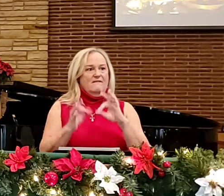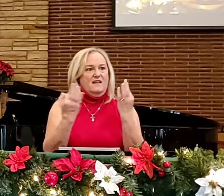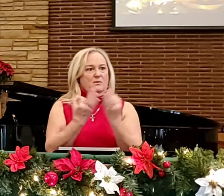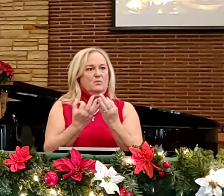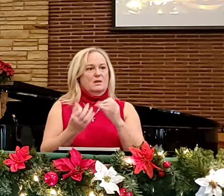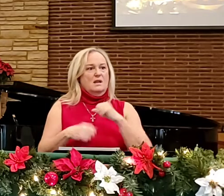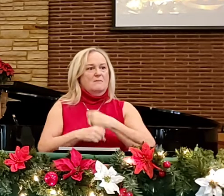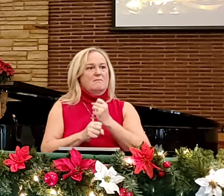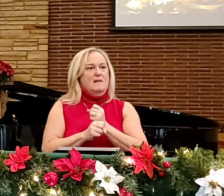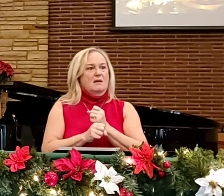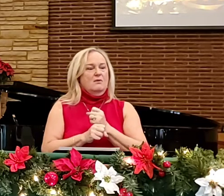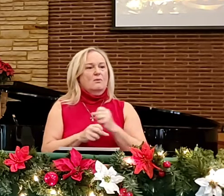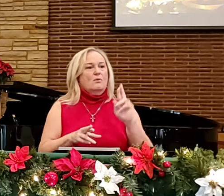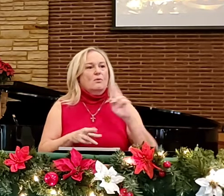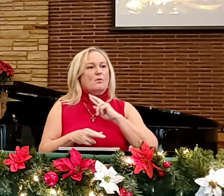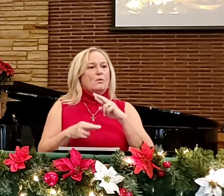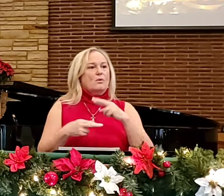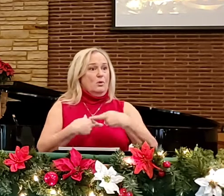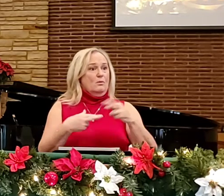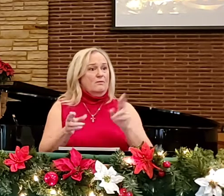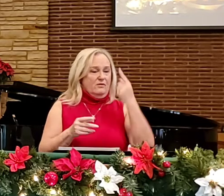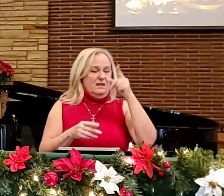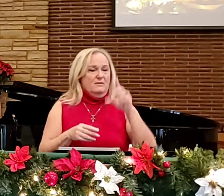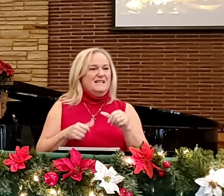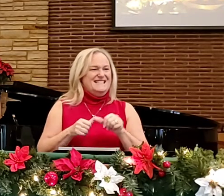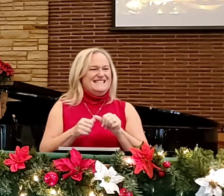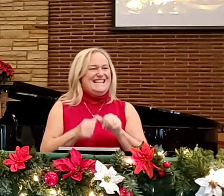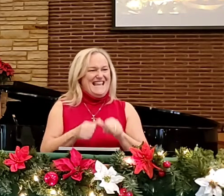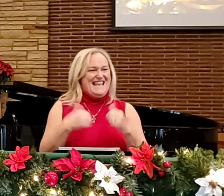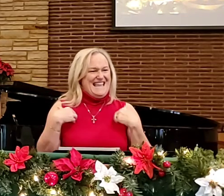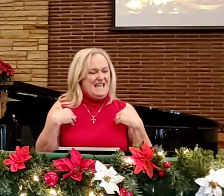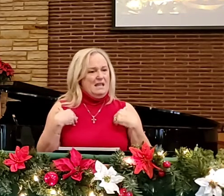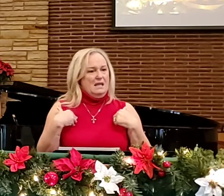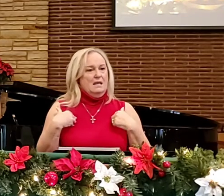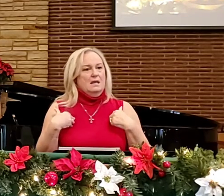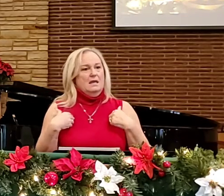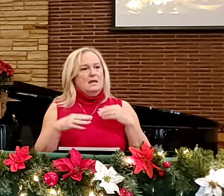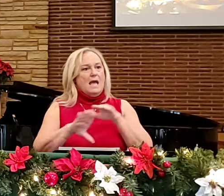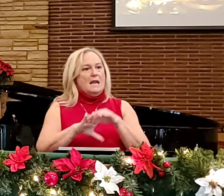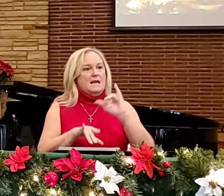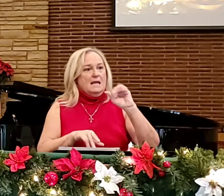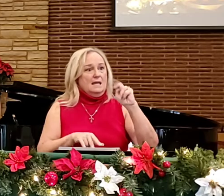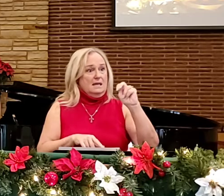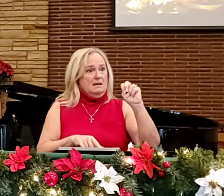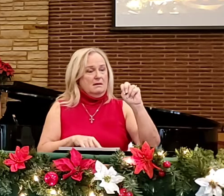would not make room for them, and they had to stay at an inn.